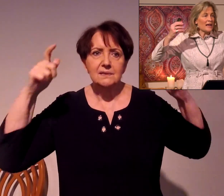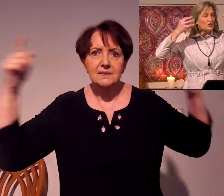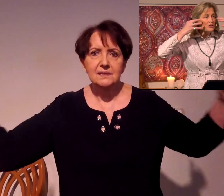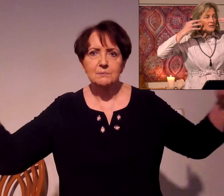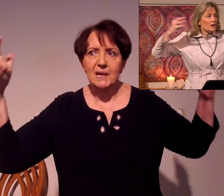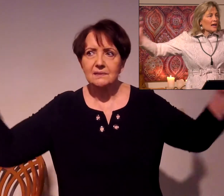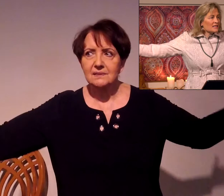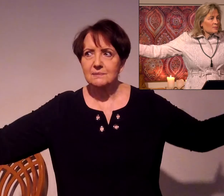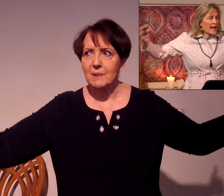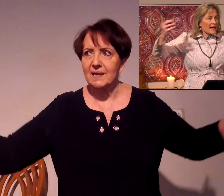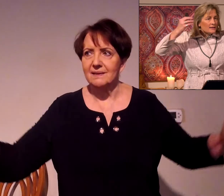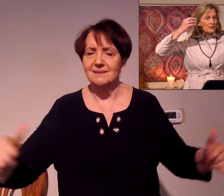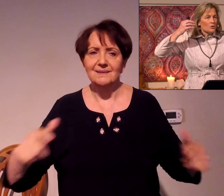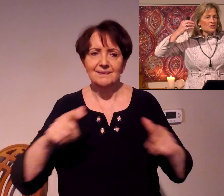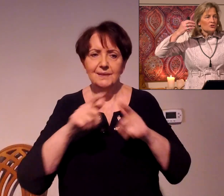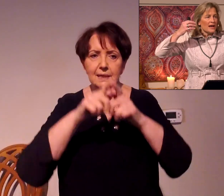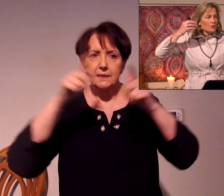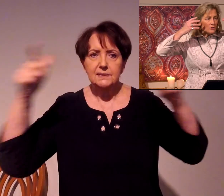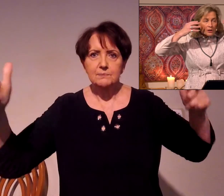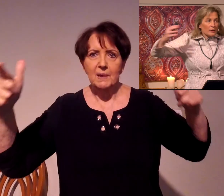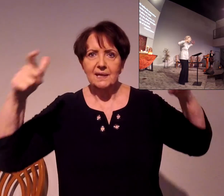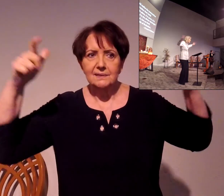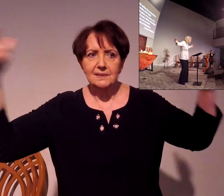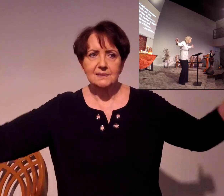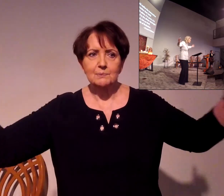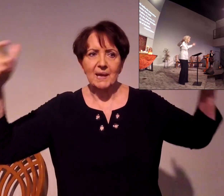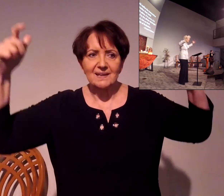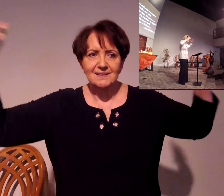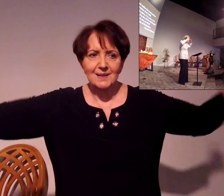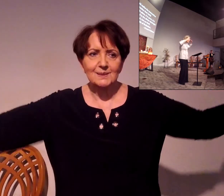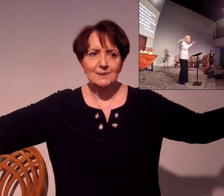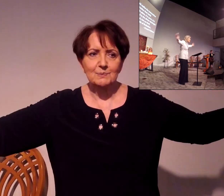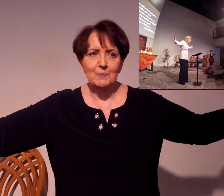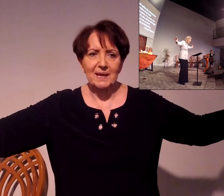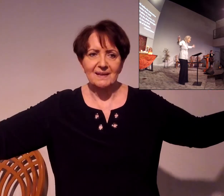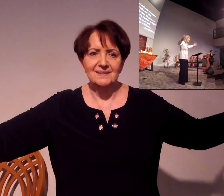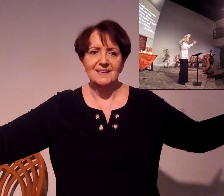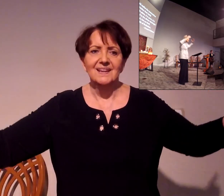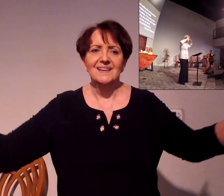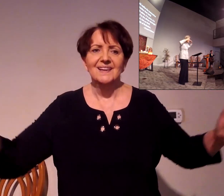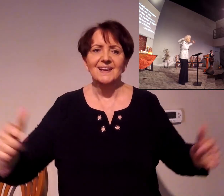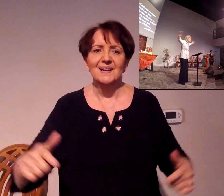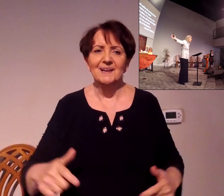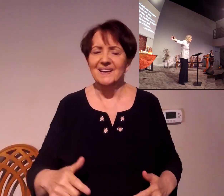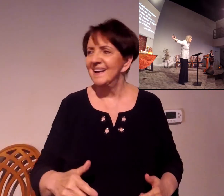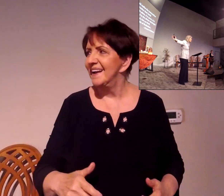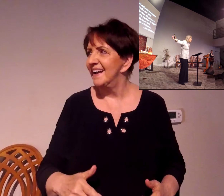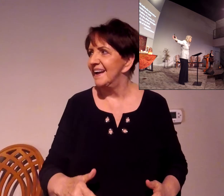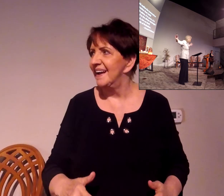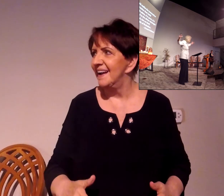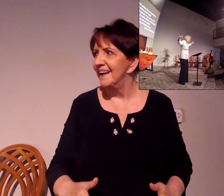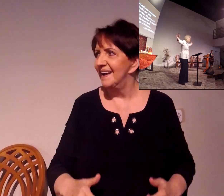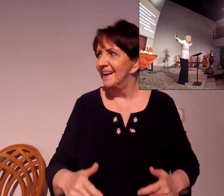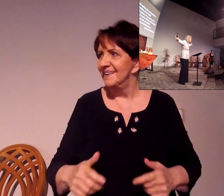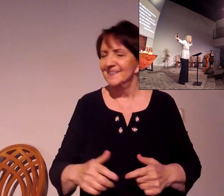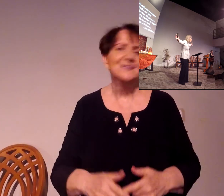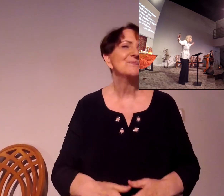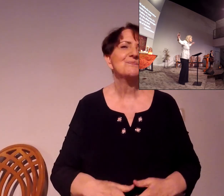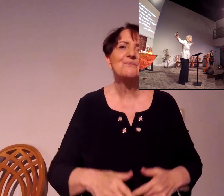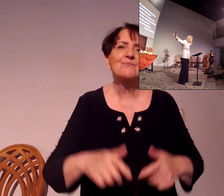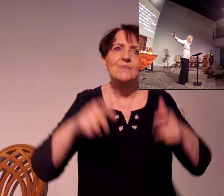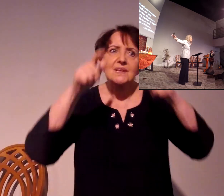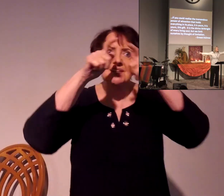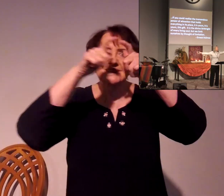and expand. Do this. Expand. Don't hit your neighbor, but expand, expand, expand. Come on, you can get just a little